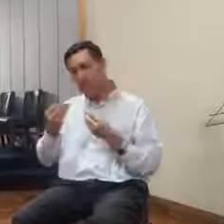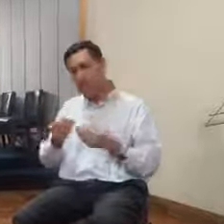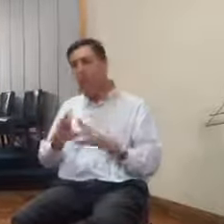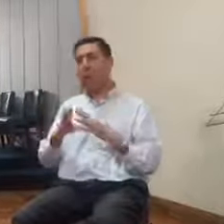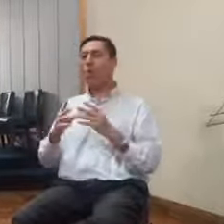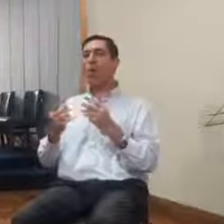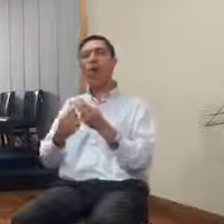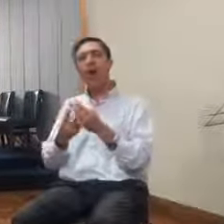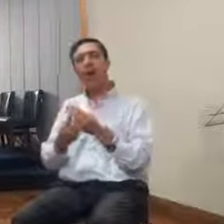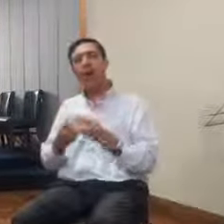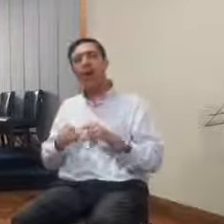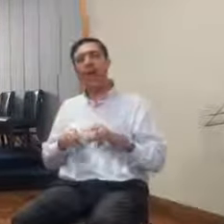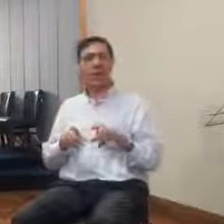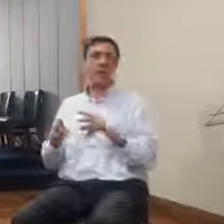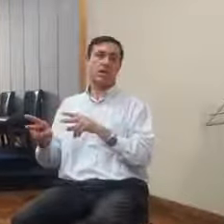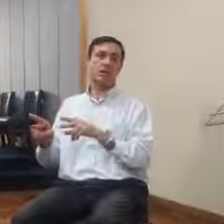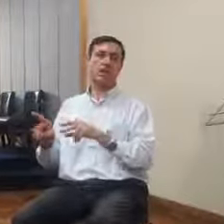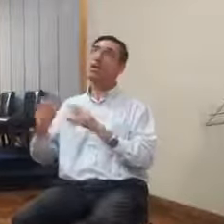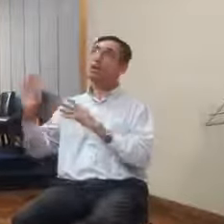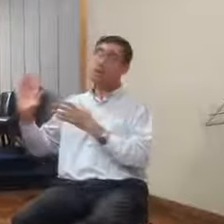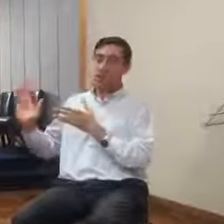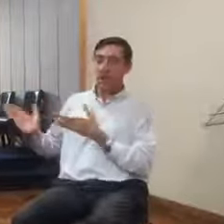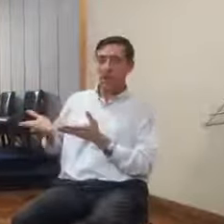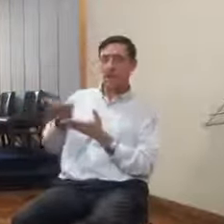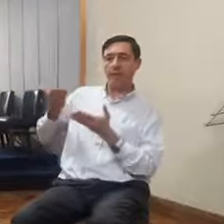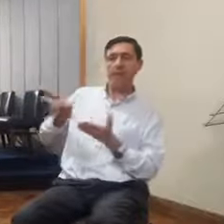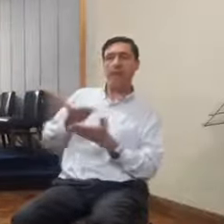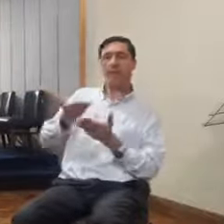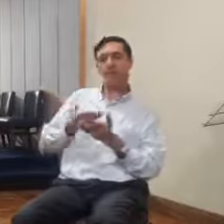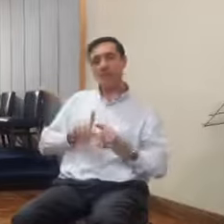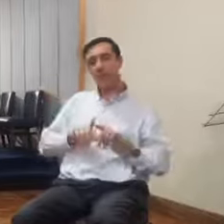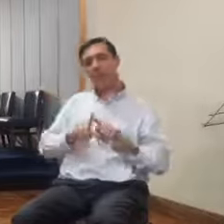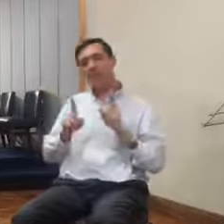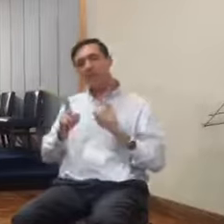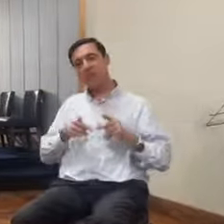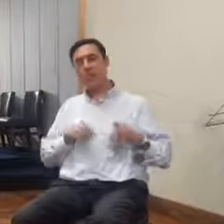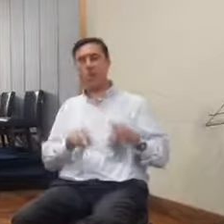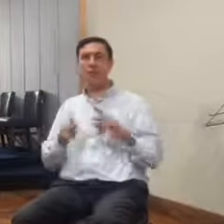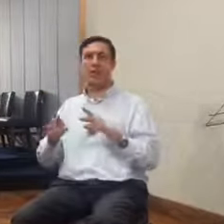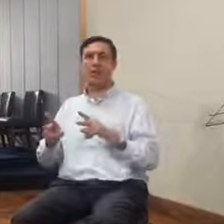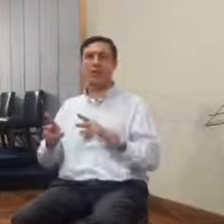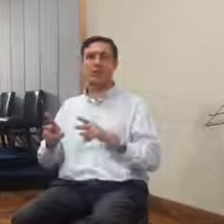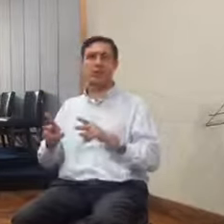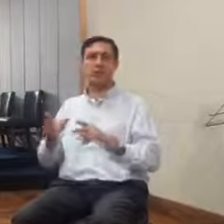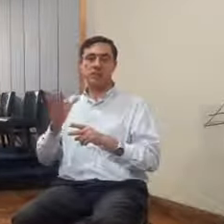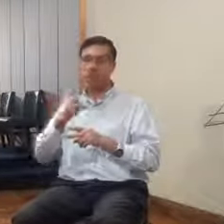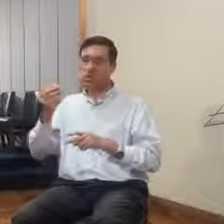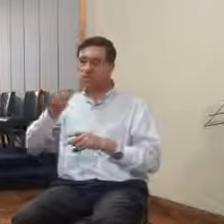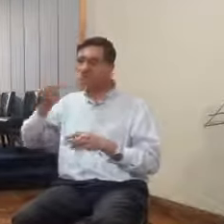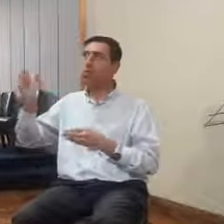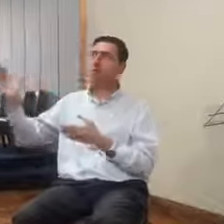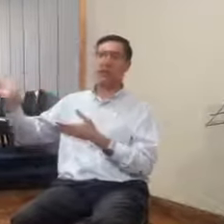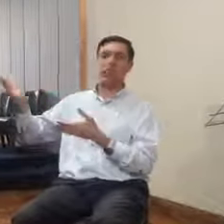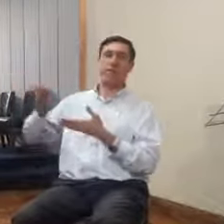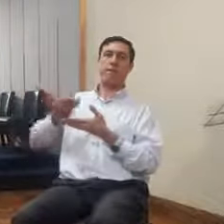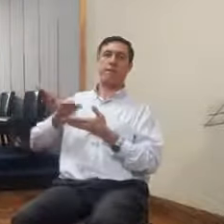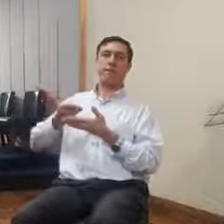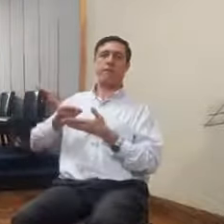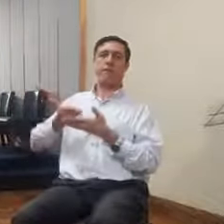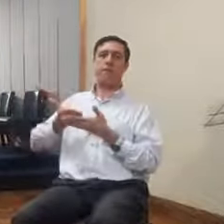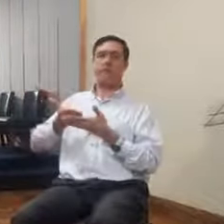practically many things to be means of grace to us, sources of food to us, and above all, of course,